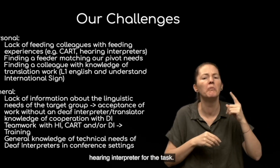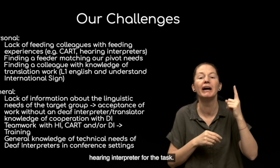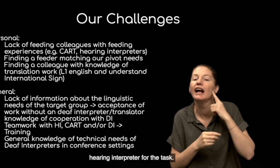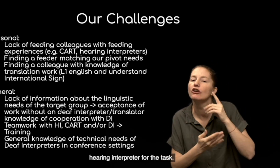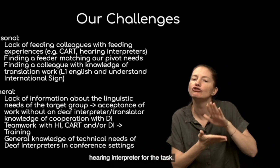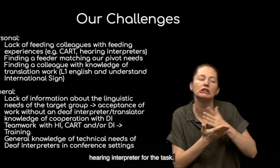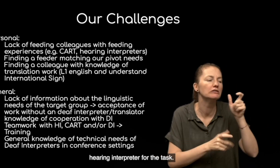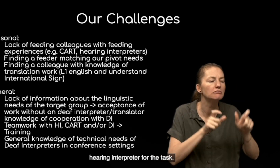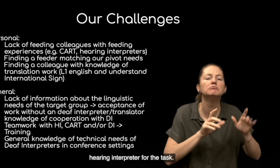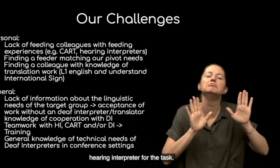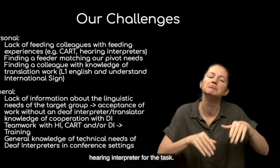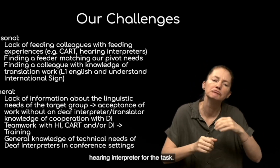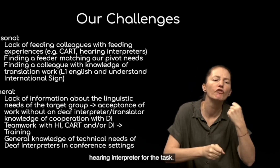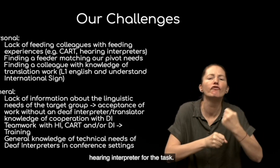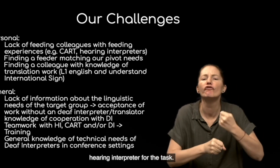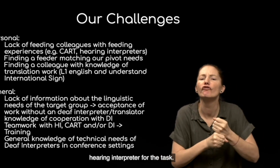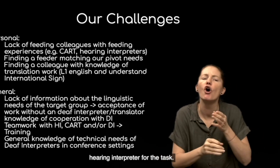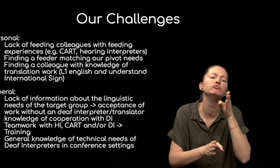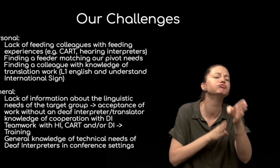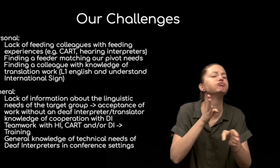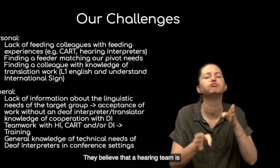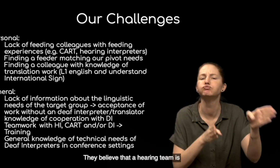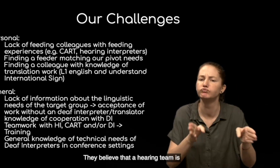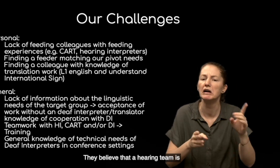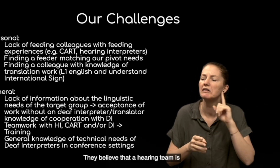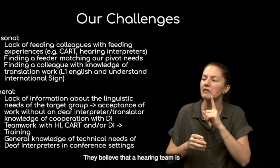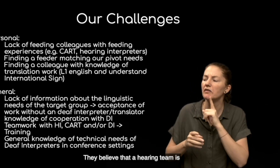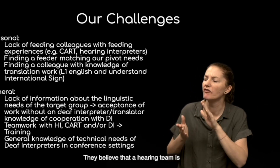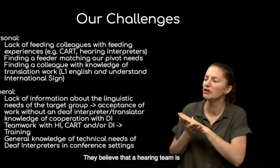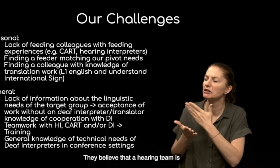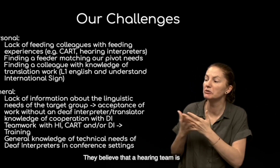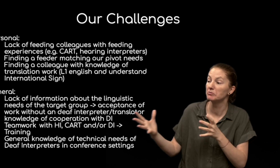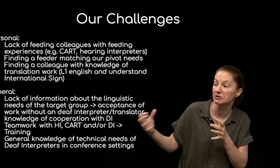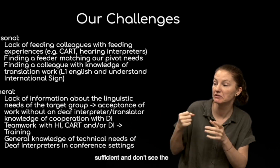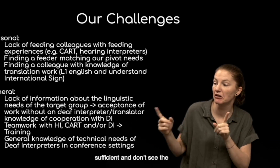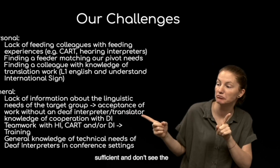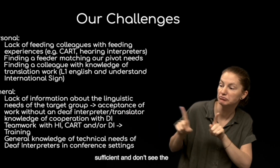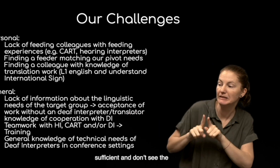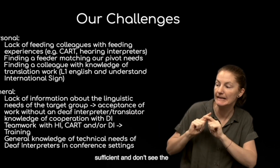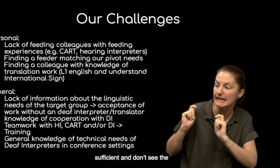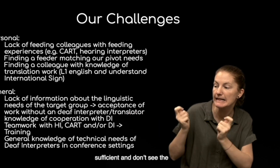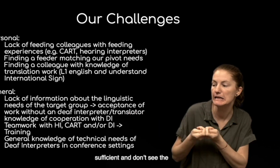They believe that a hearing team is sufficient and don't see the need for the deaf interpreter.